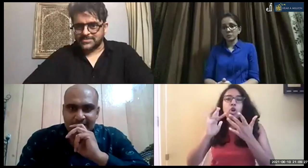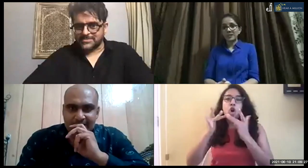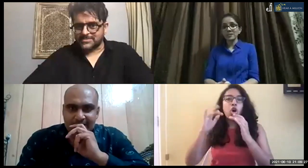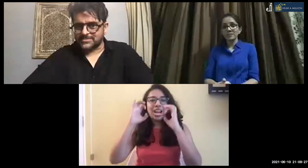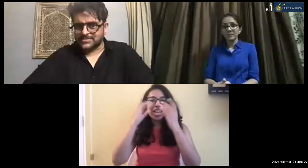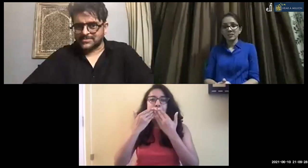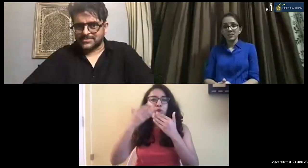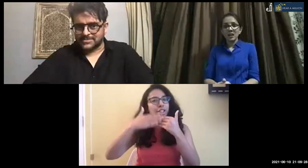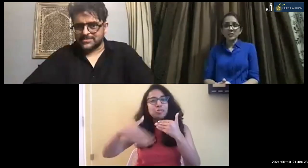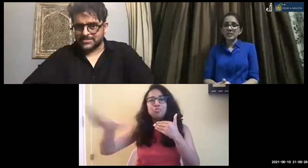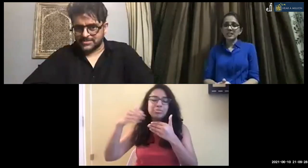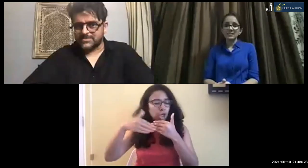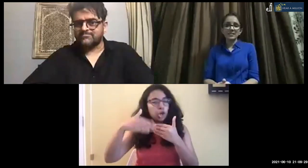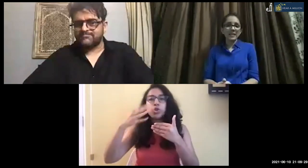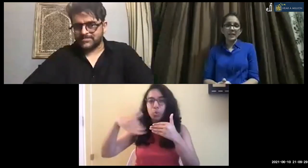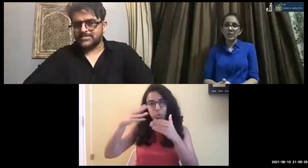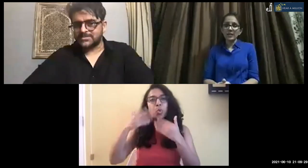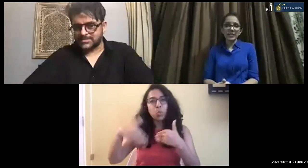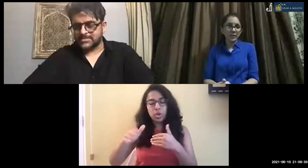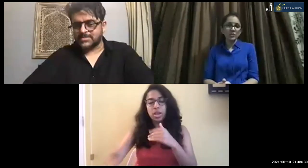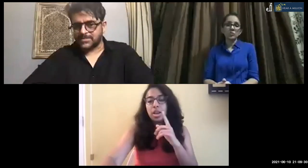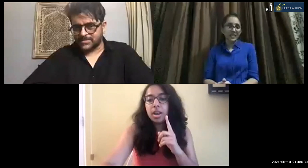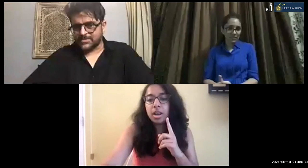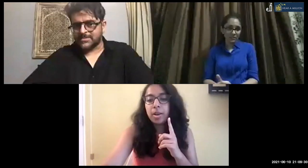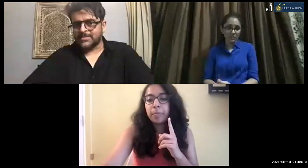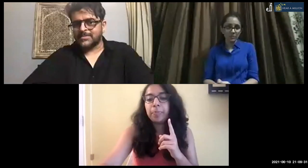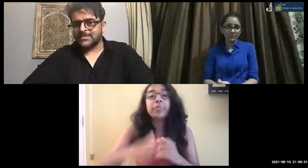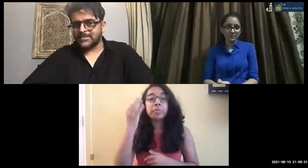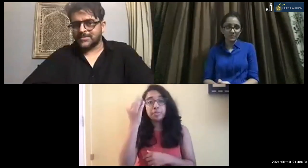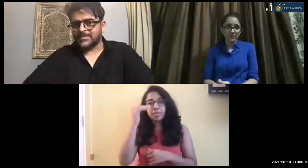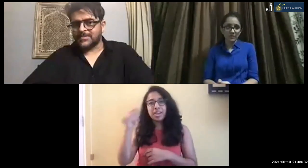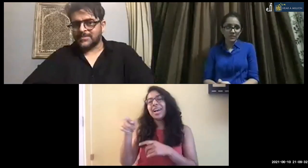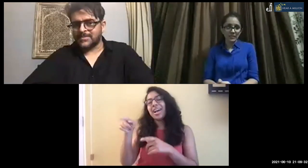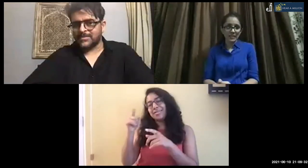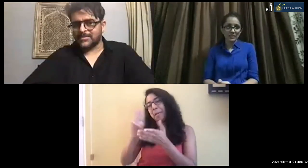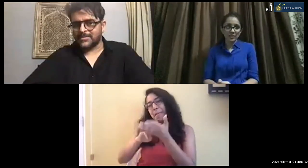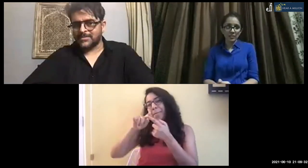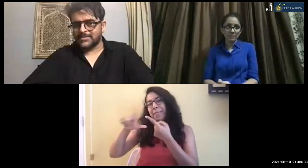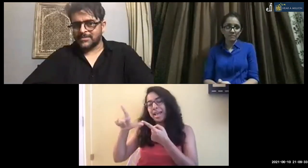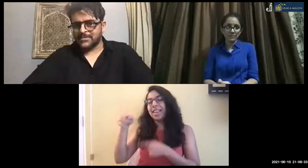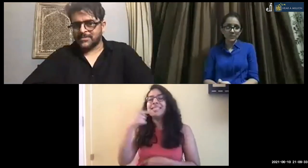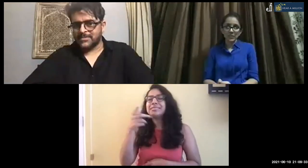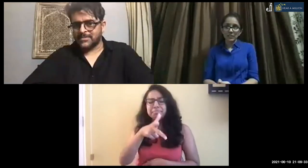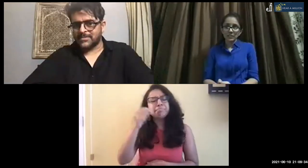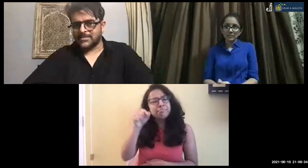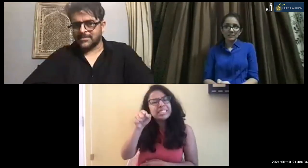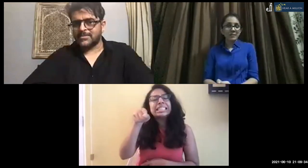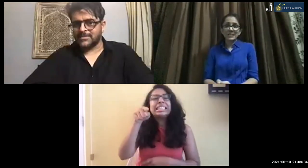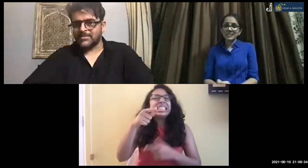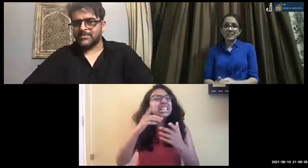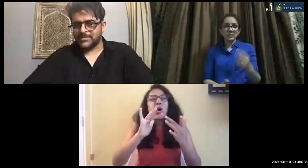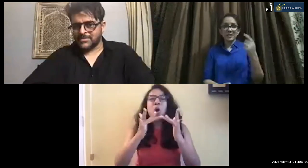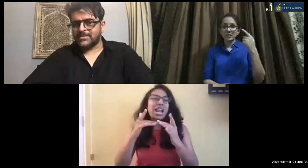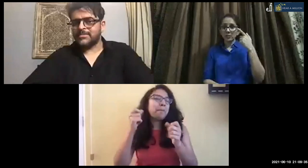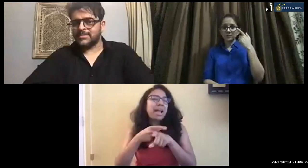to the point. I totally understand that an online education will continue. And like